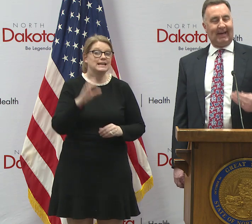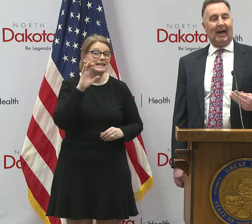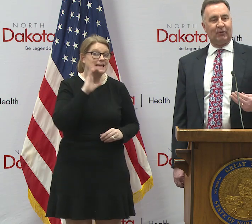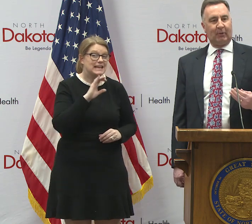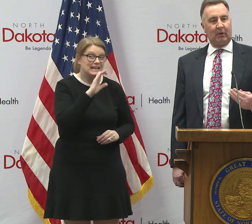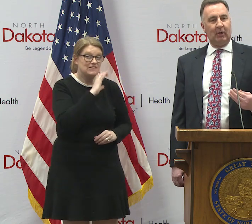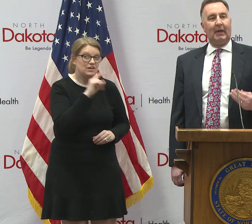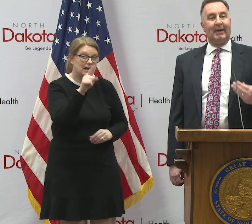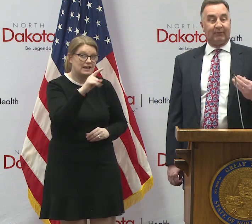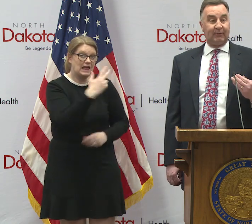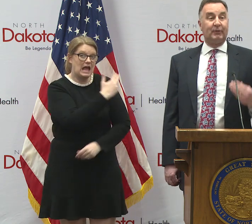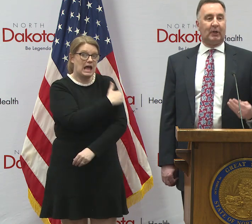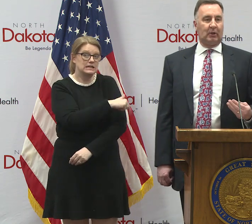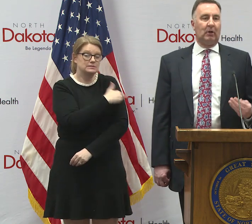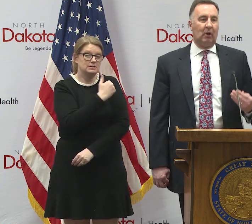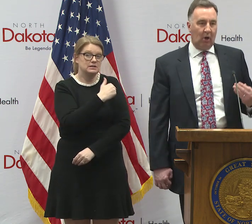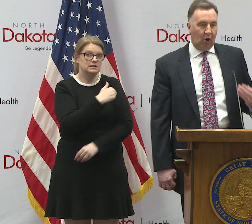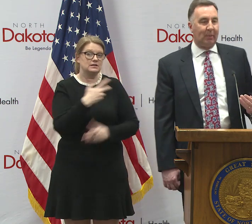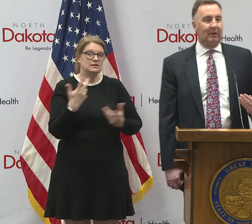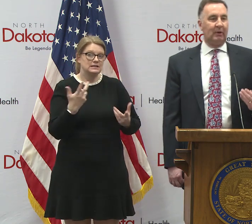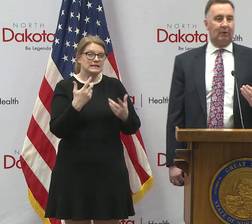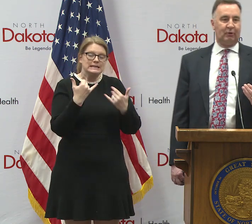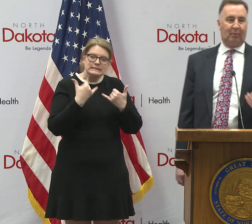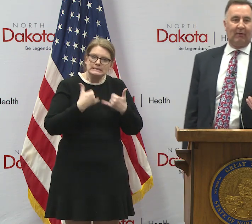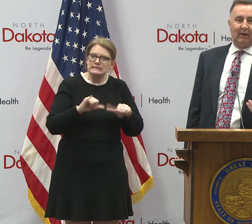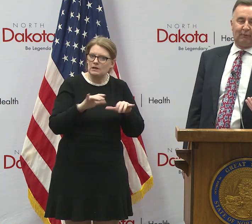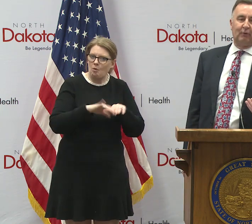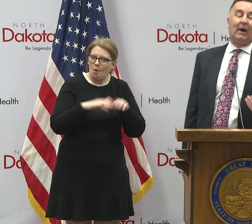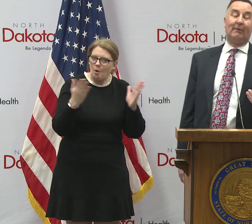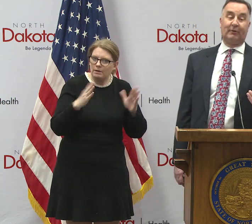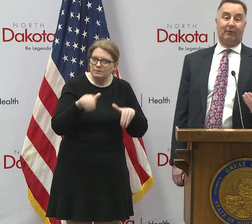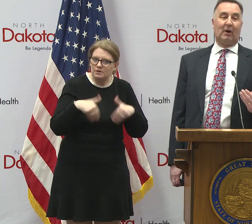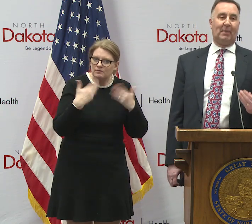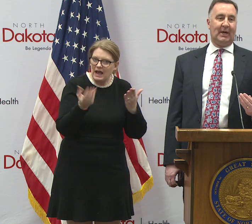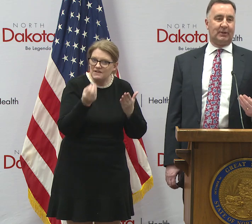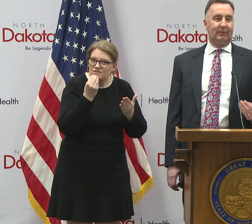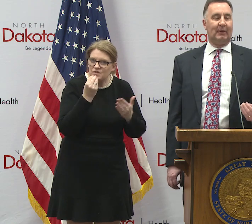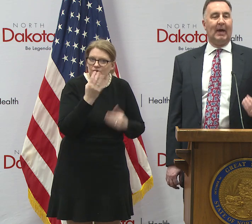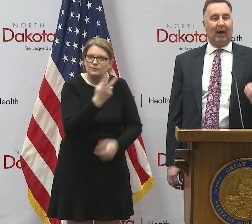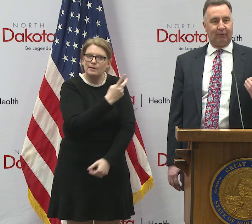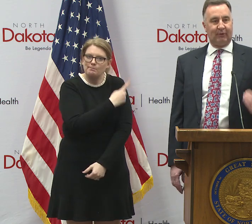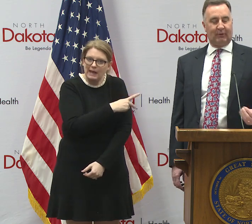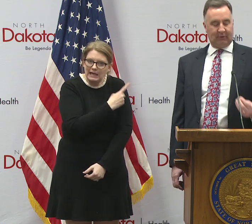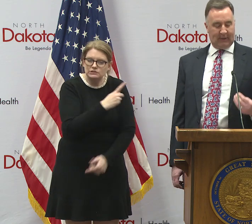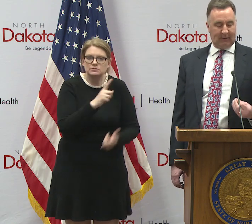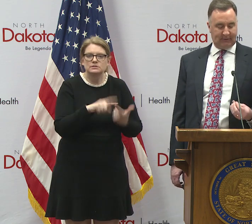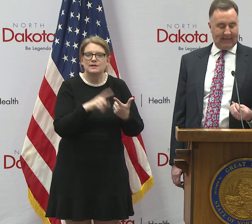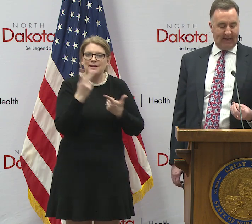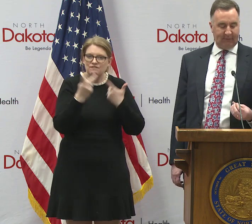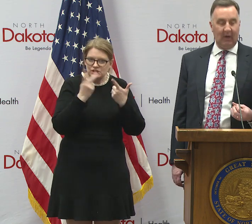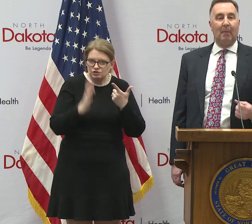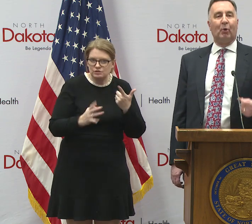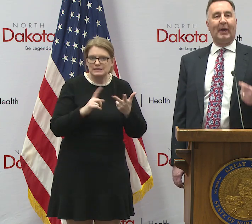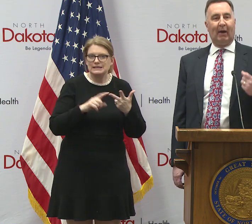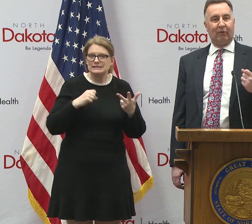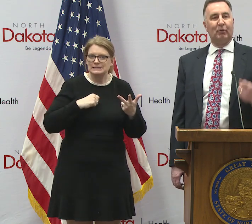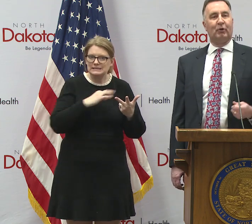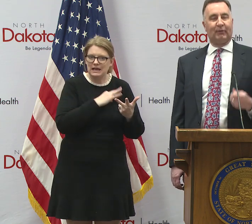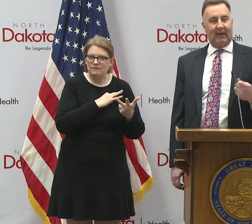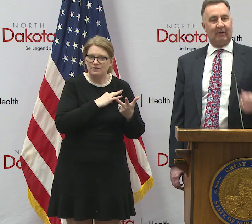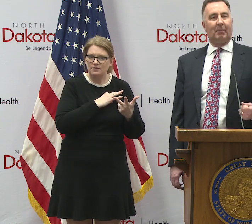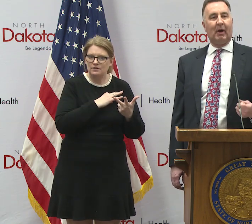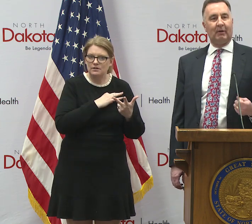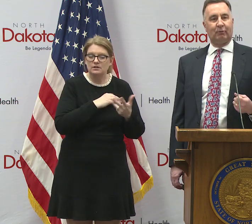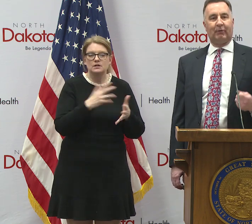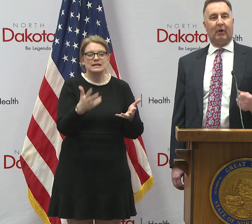cafeteria at the hospital is still open to provide food, obviously for our patients, our visitors, and our staff, but we have